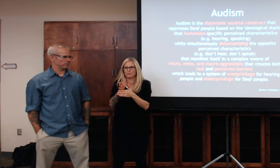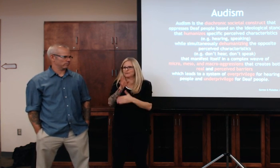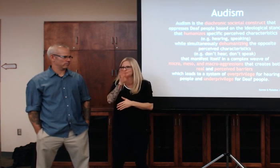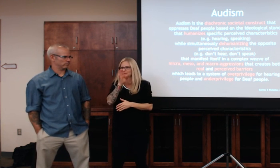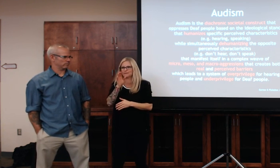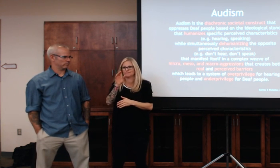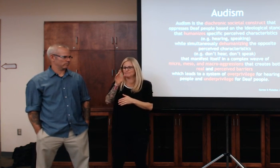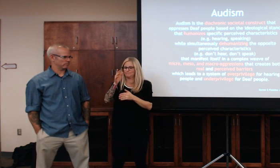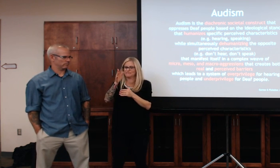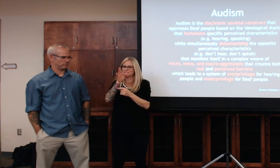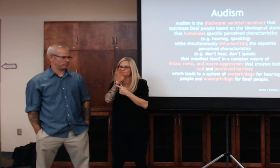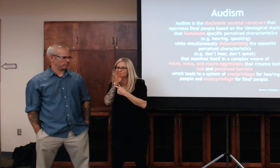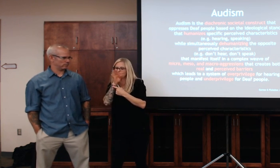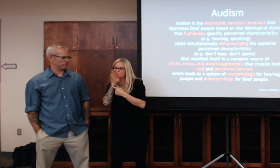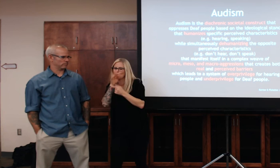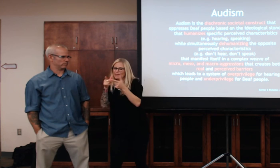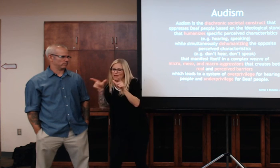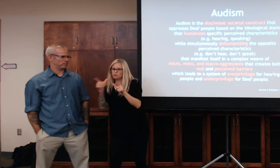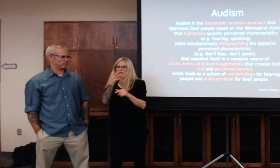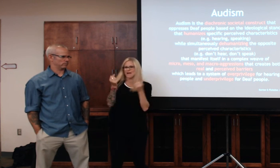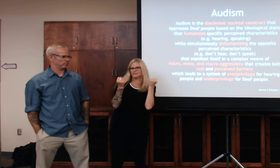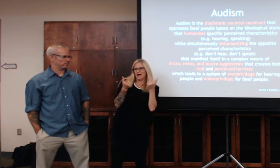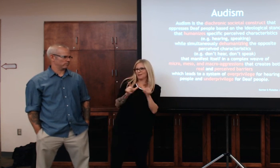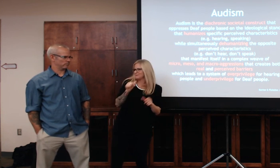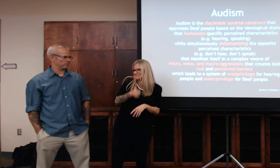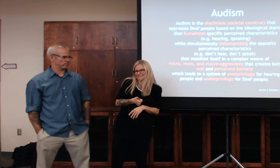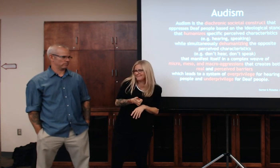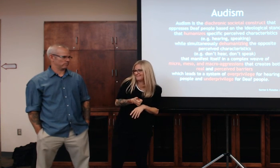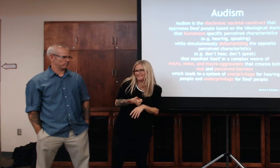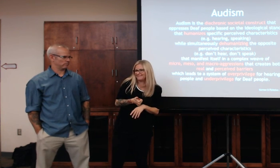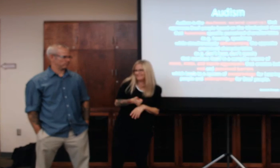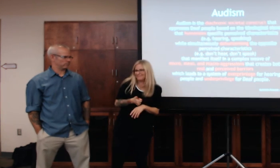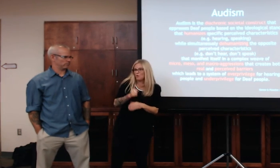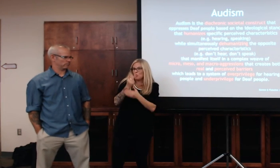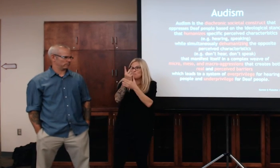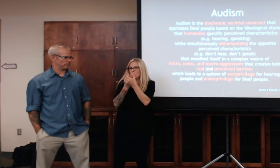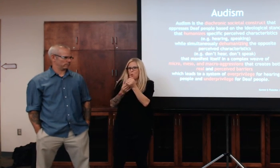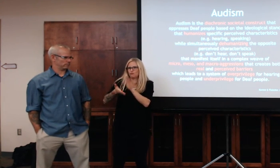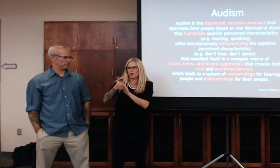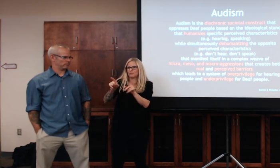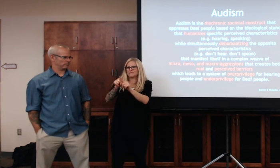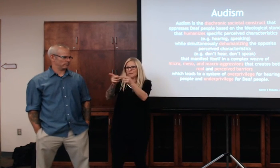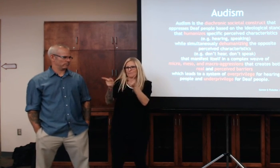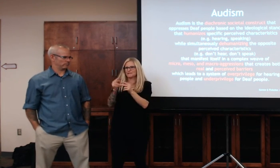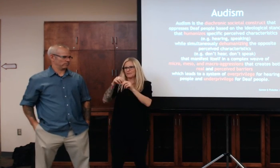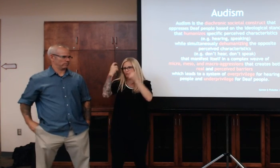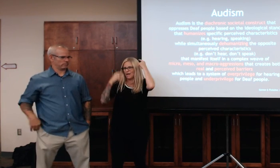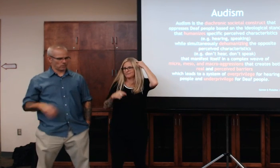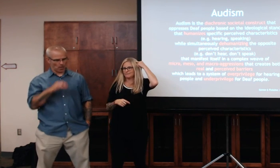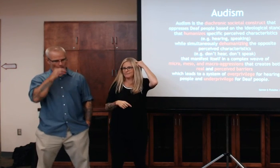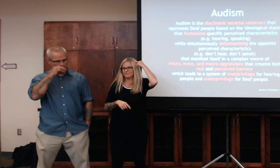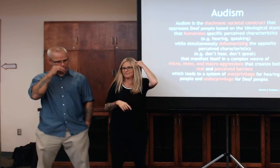between speech, between spoken language and sign language. Both of them run from the same place in your